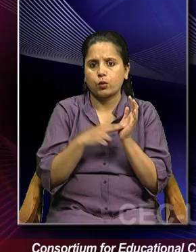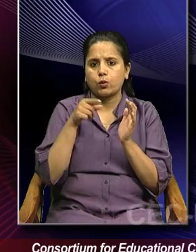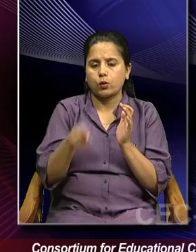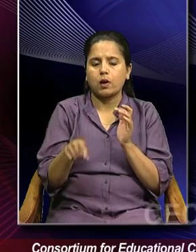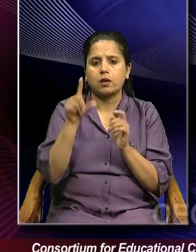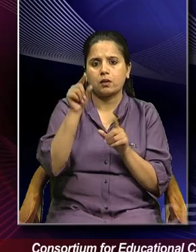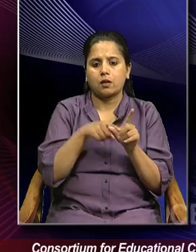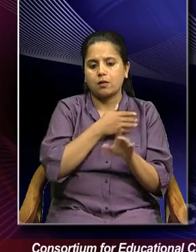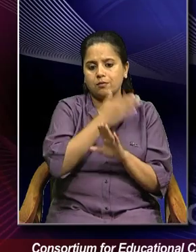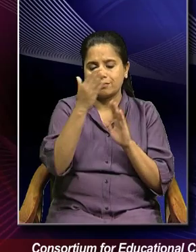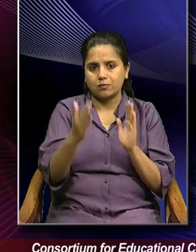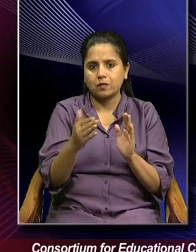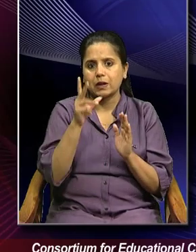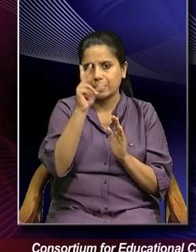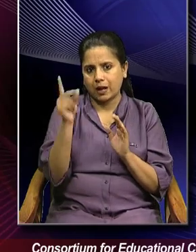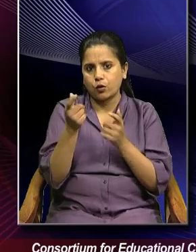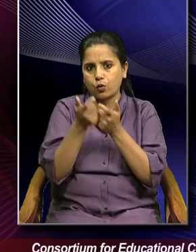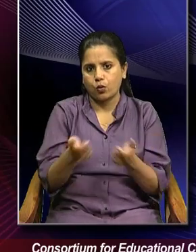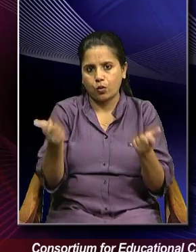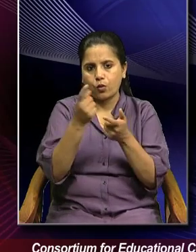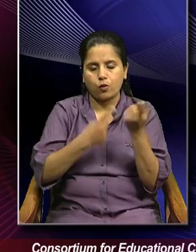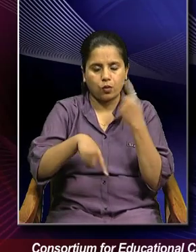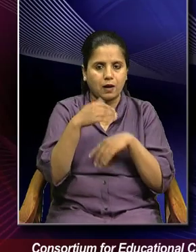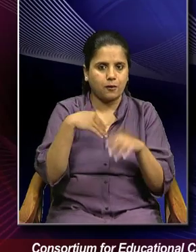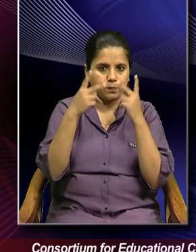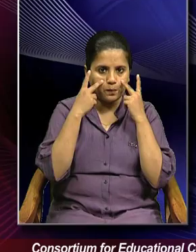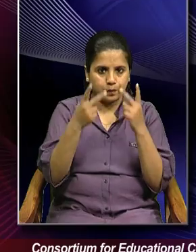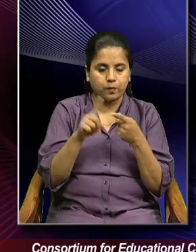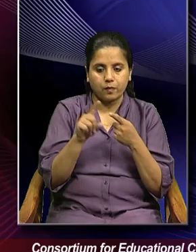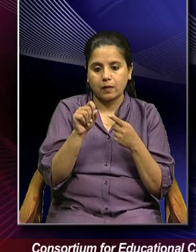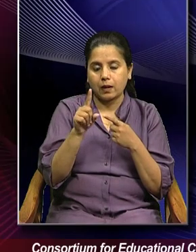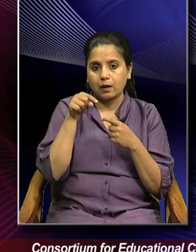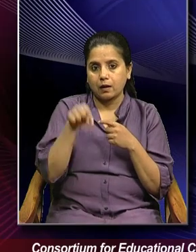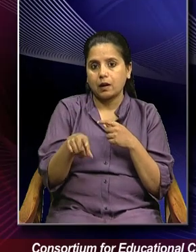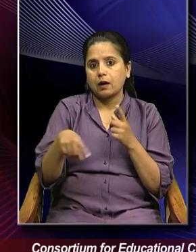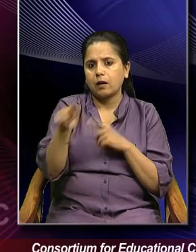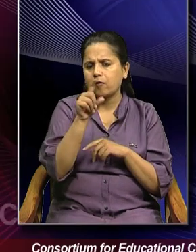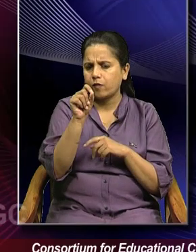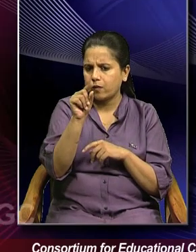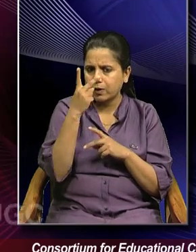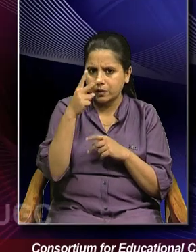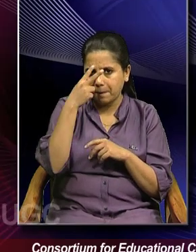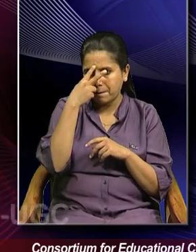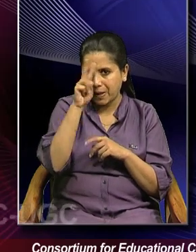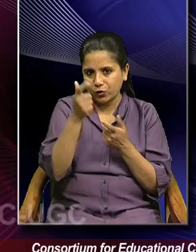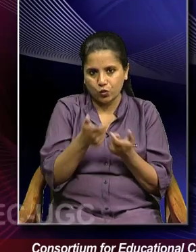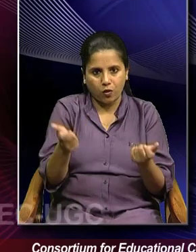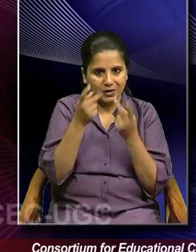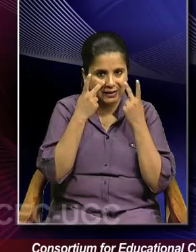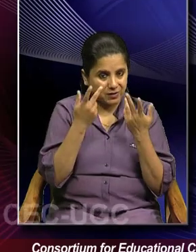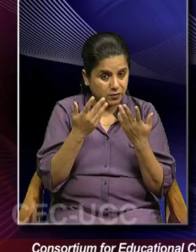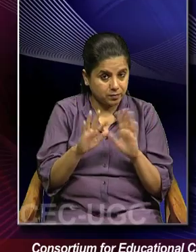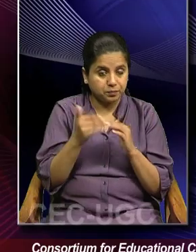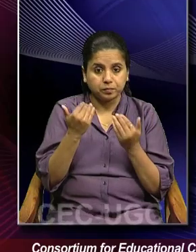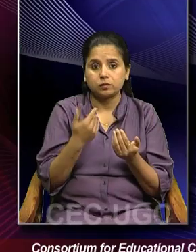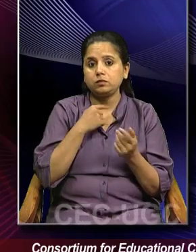Decade, the second conference, as we go towards the first we just saw the first Mexico conference. Now